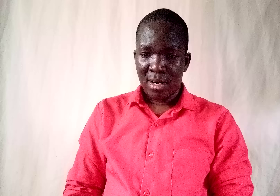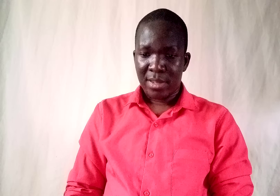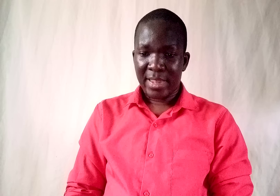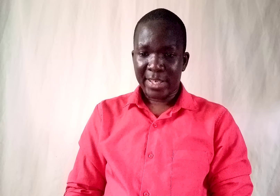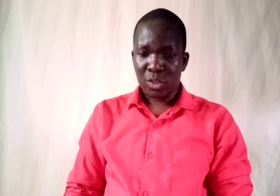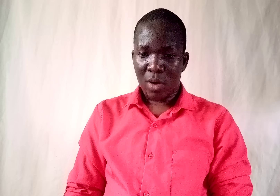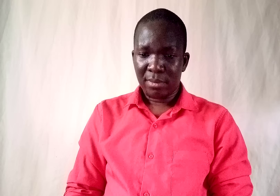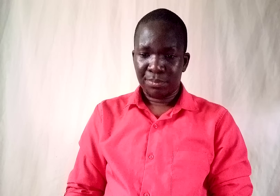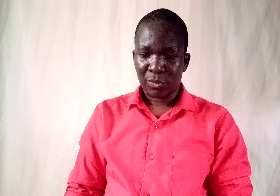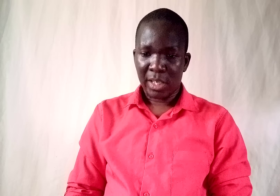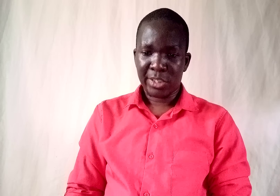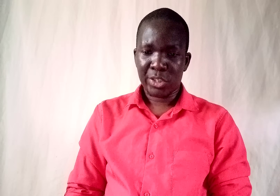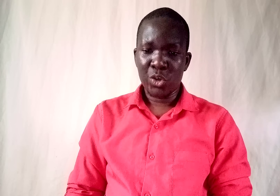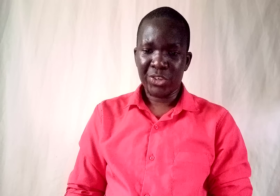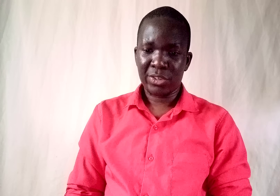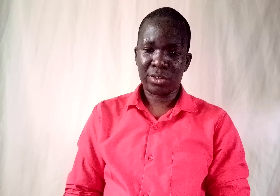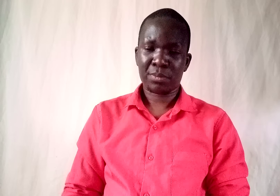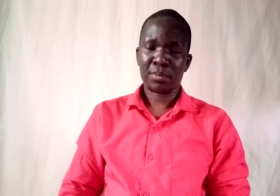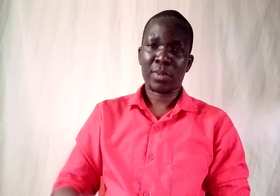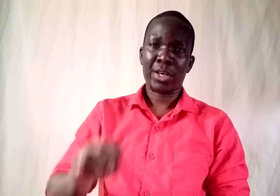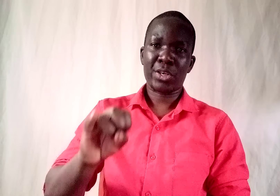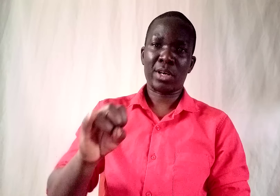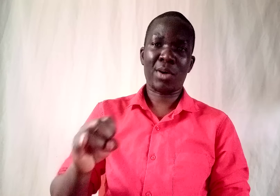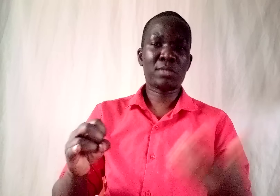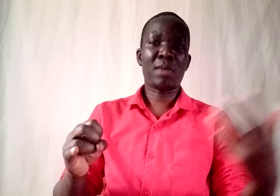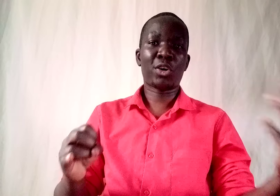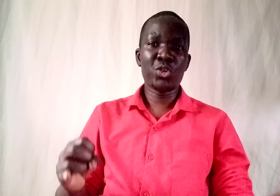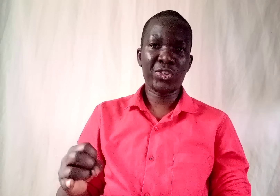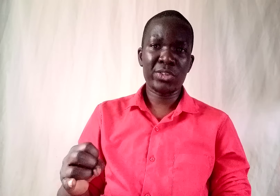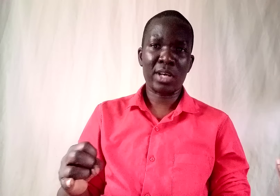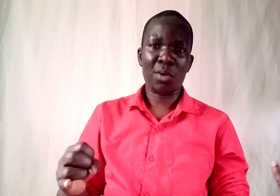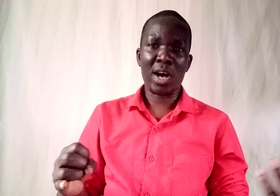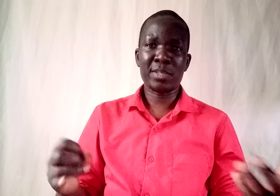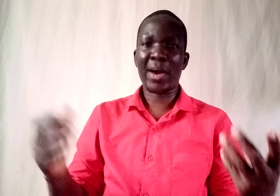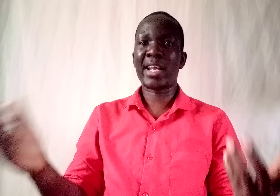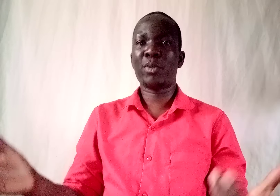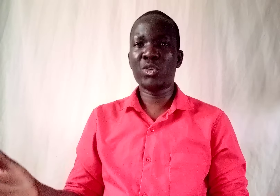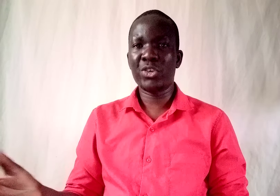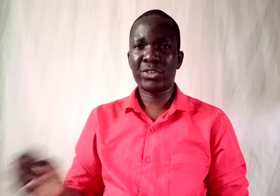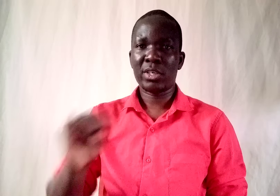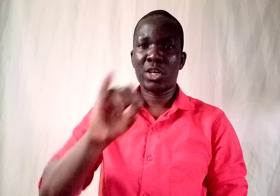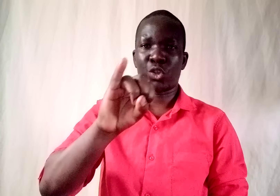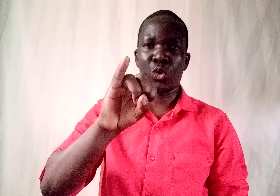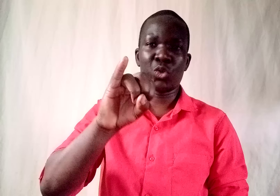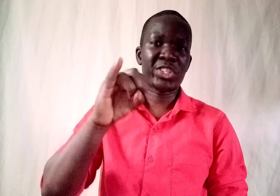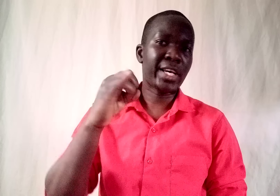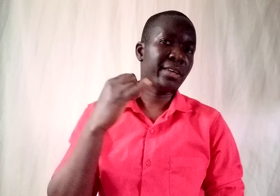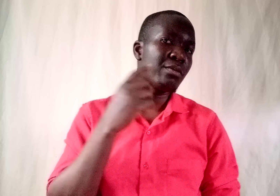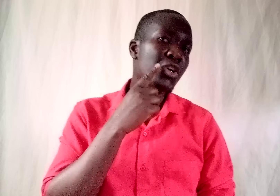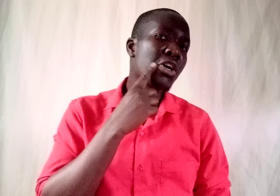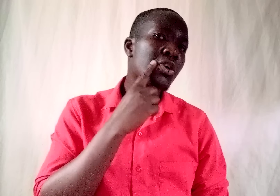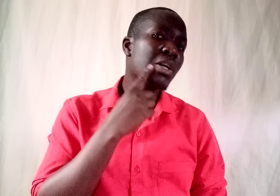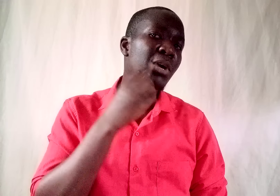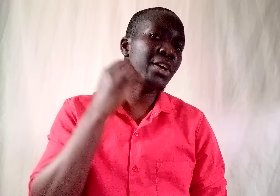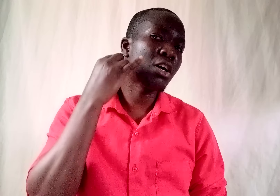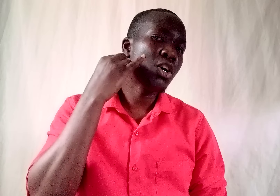The next one is juice. I want mango juice. I want pineapple juice. So you use J here, somewhere here.